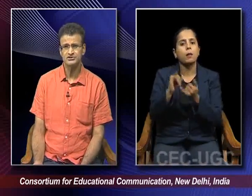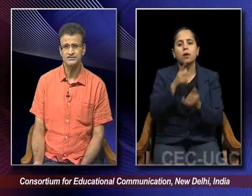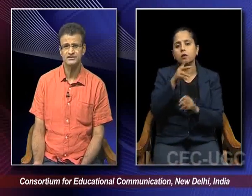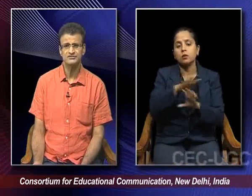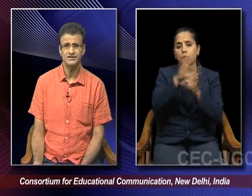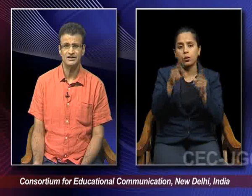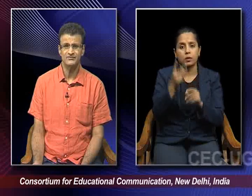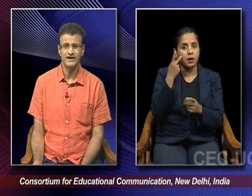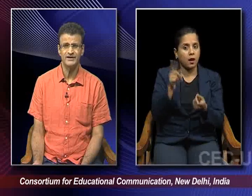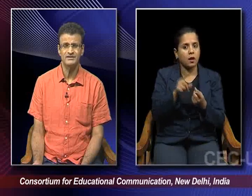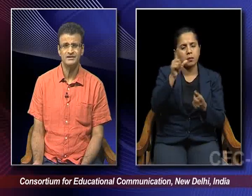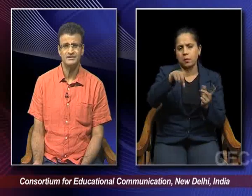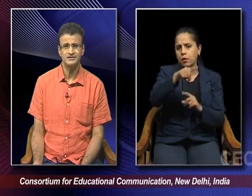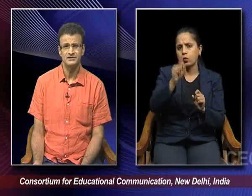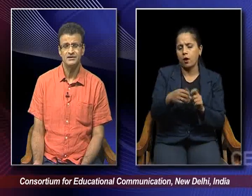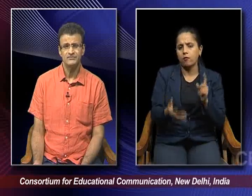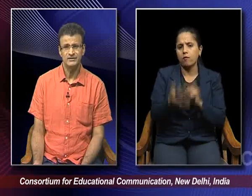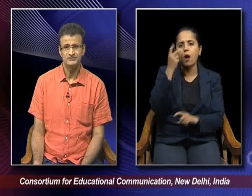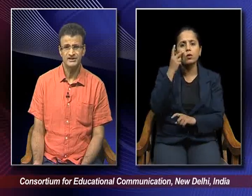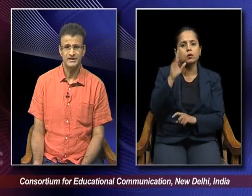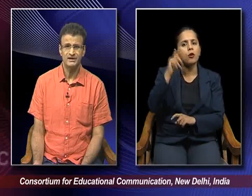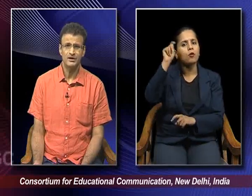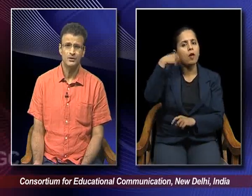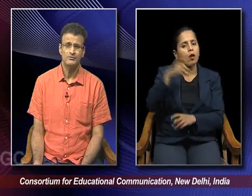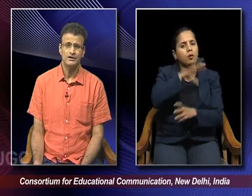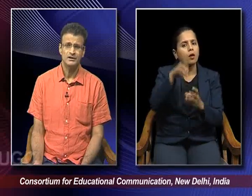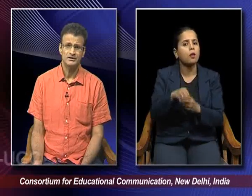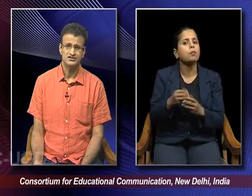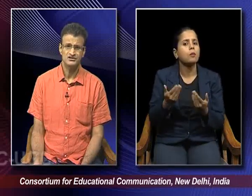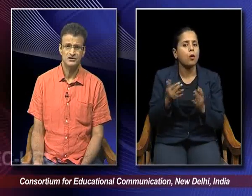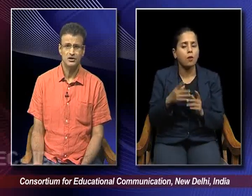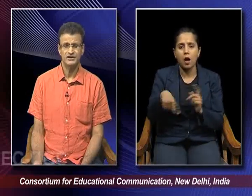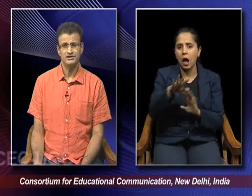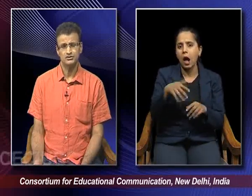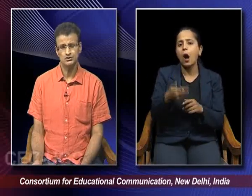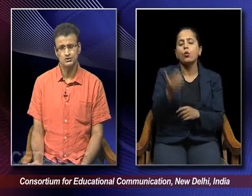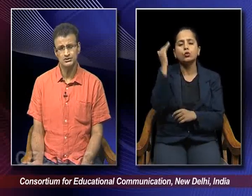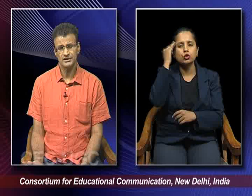kinds of things one can find in the films, and how the